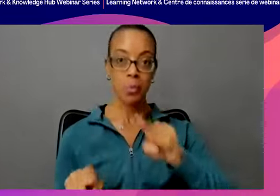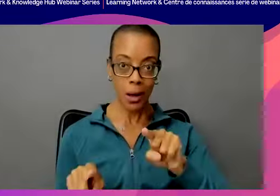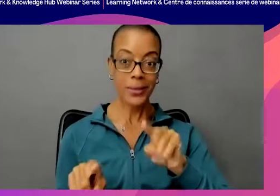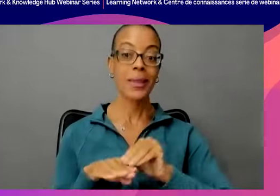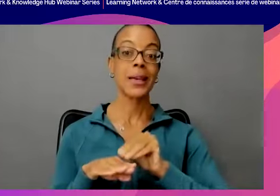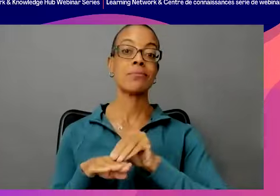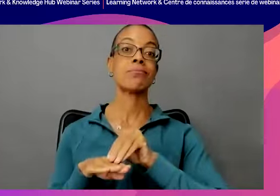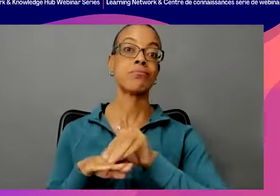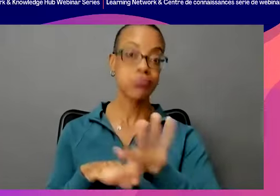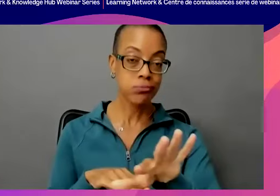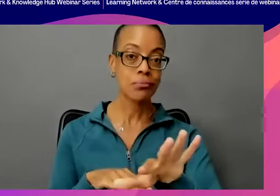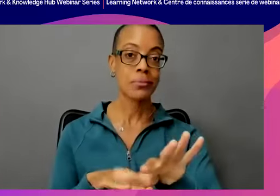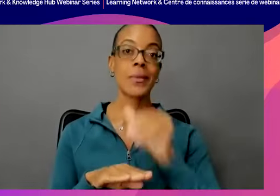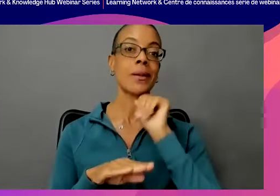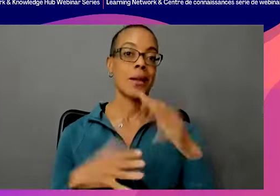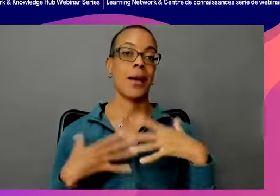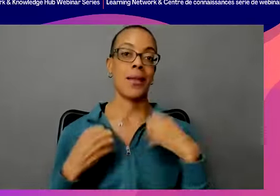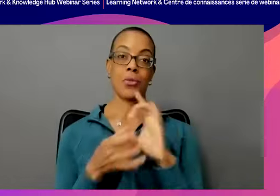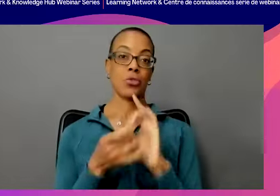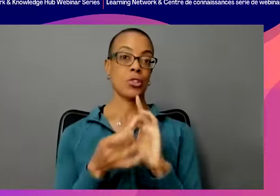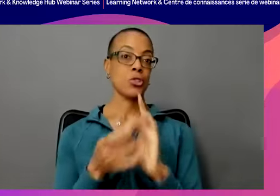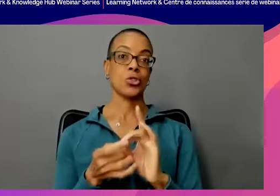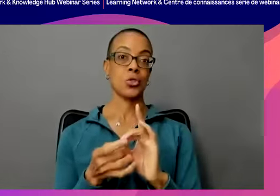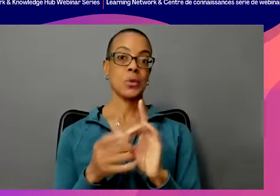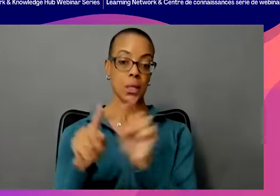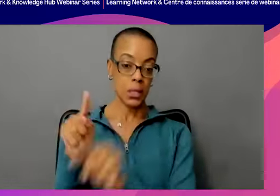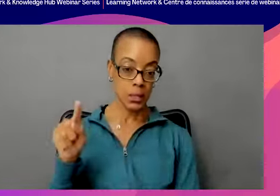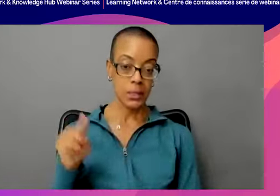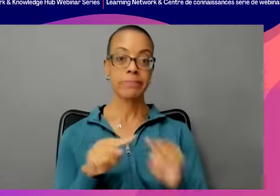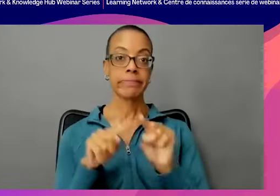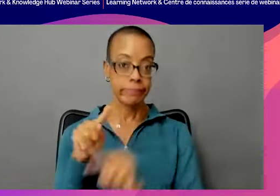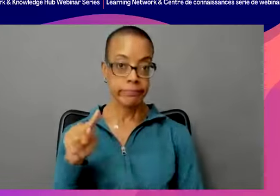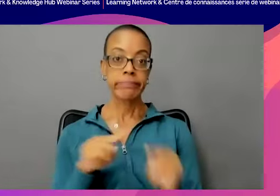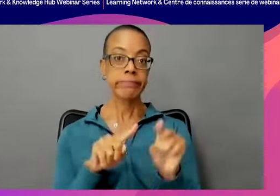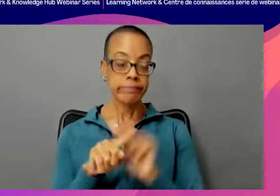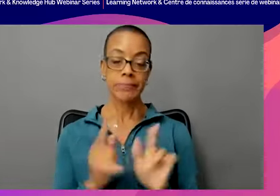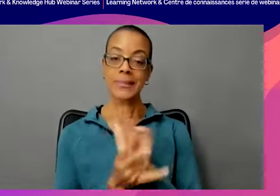relationships. And we just repeat that cycle of intimate partner violence again.